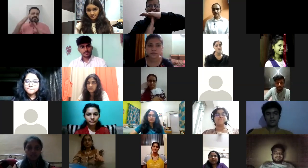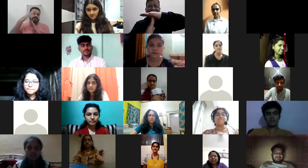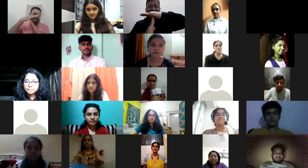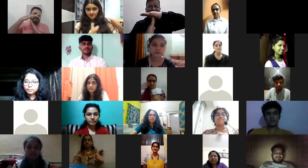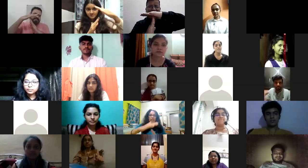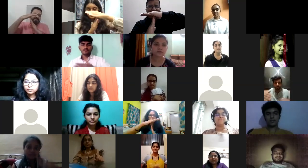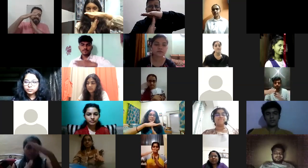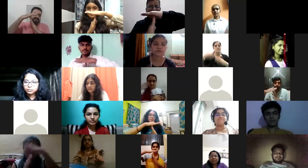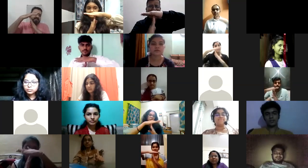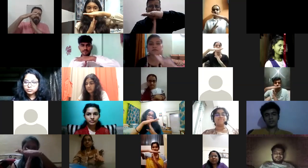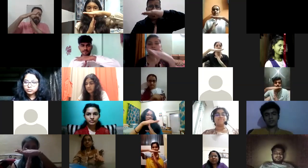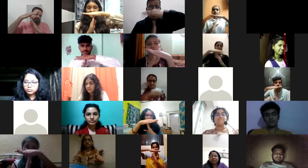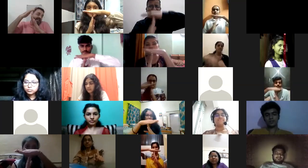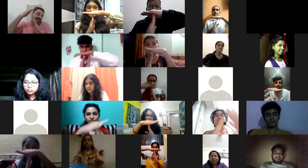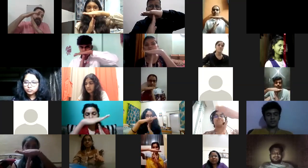Yes. I want to take a break.